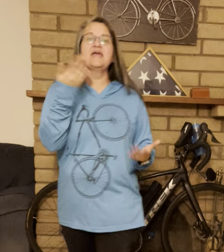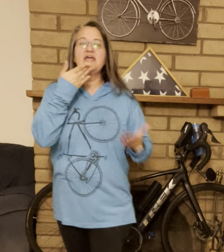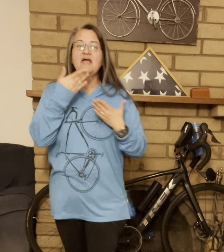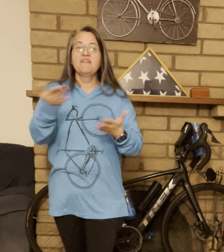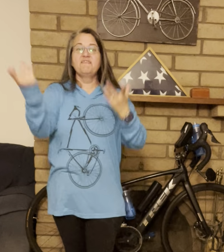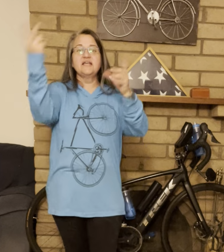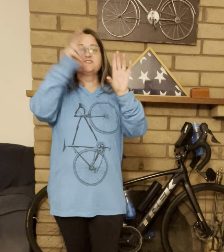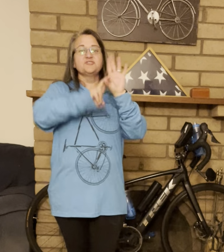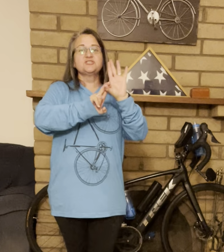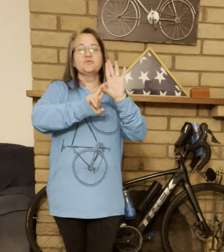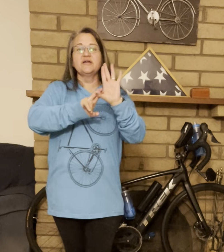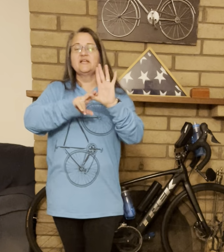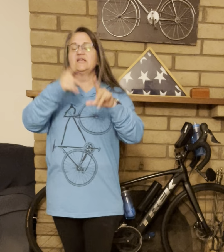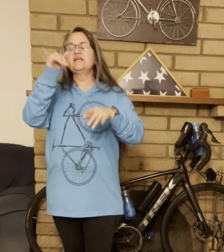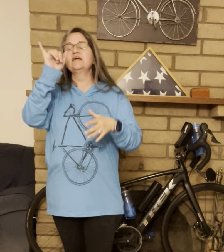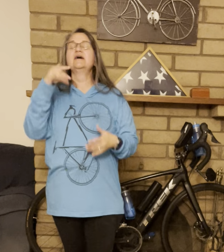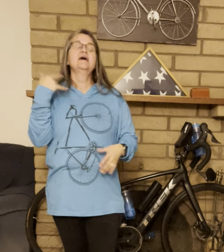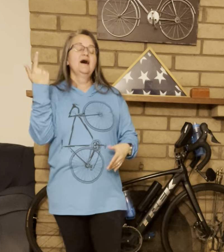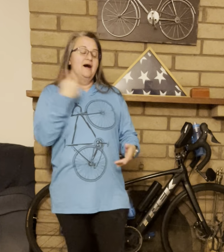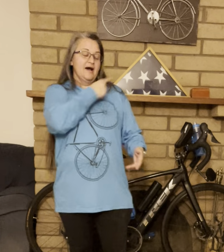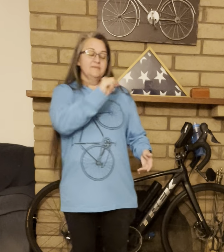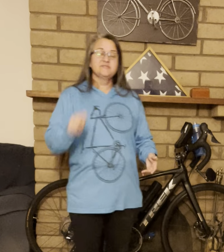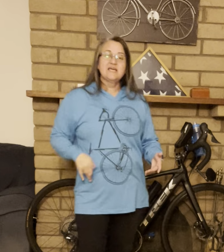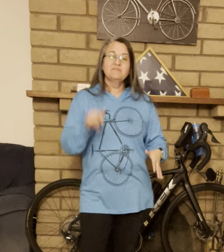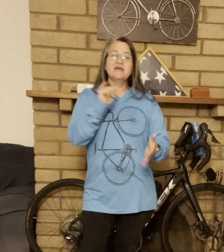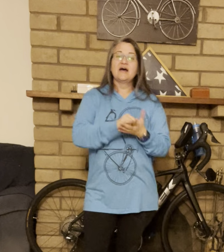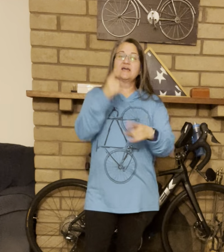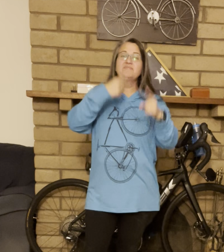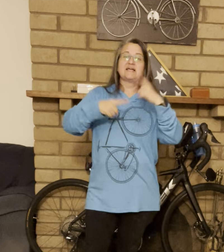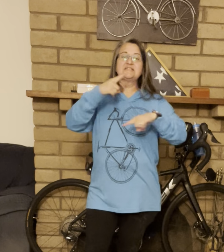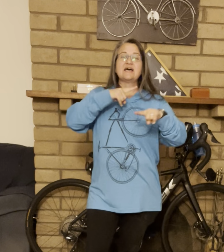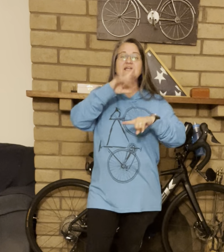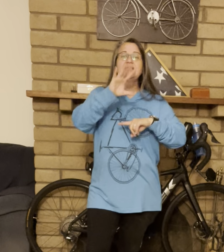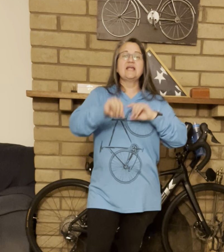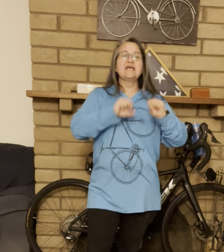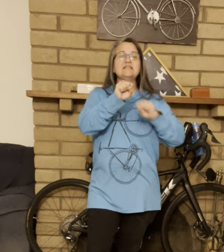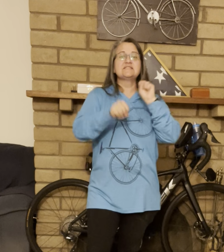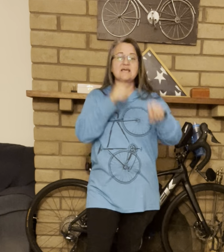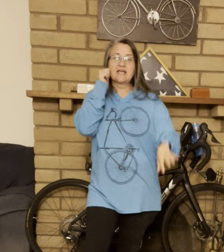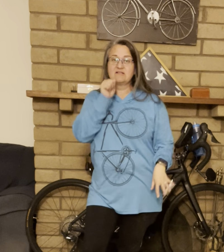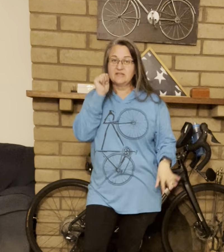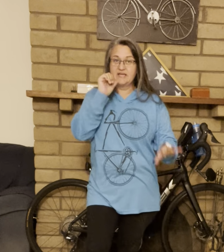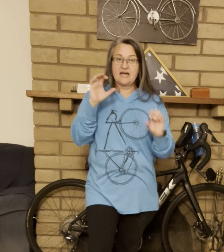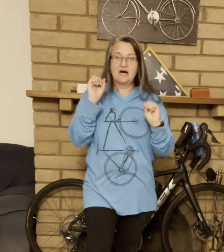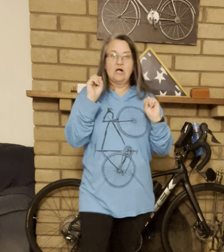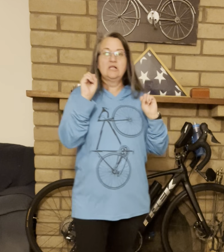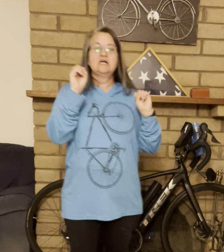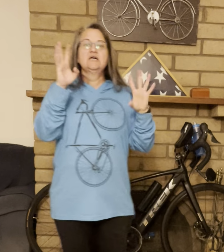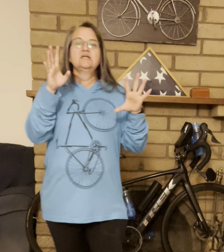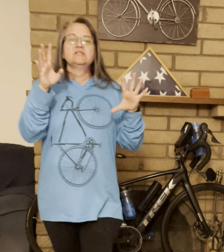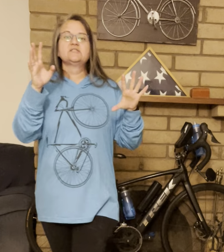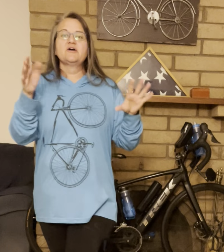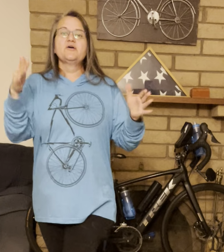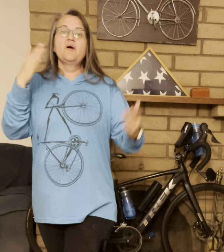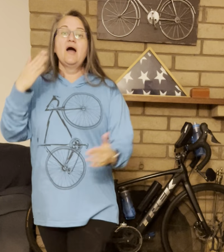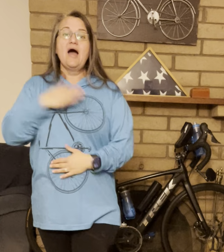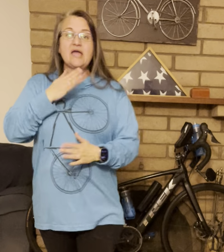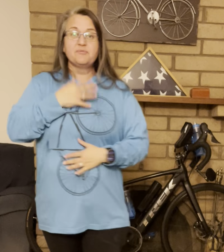Hi, thanks for joining. I'm Tammy. I am that signing and cycling gal. So I